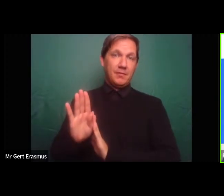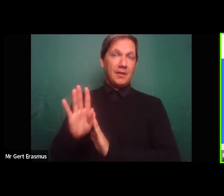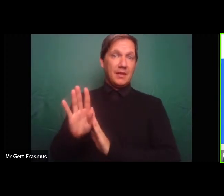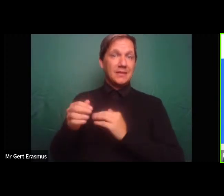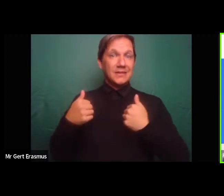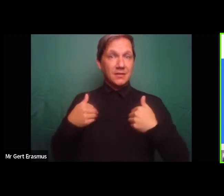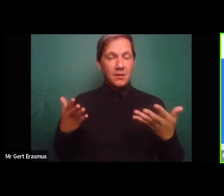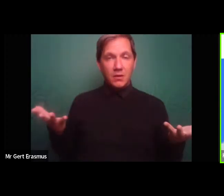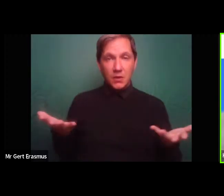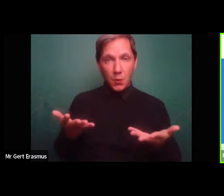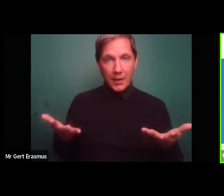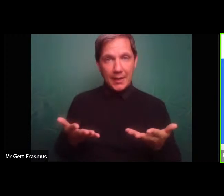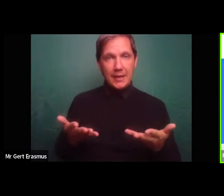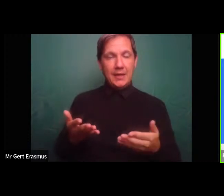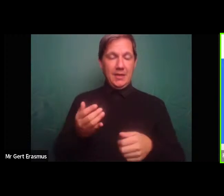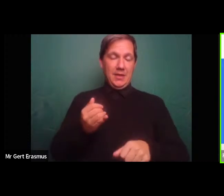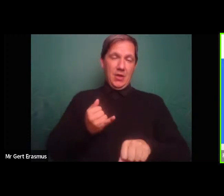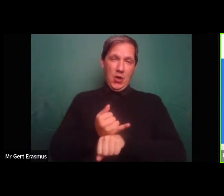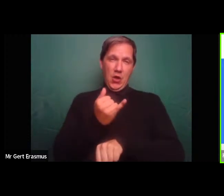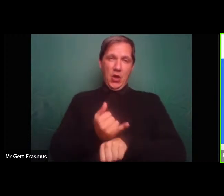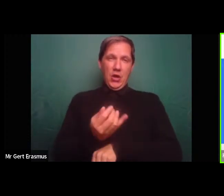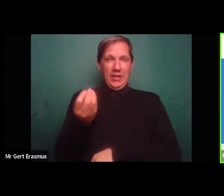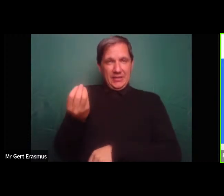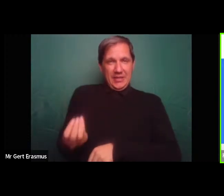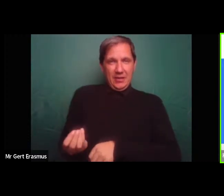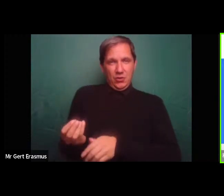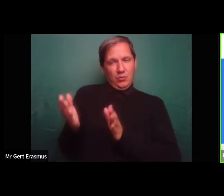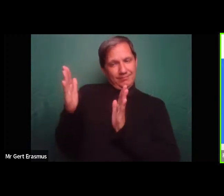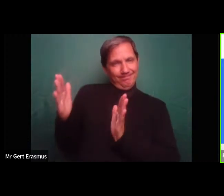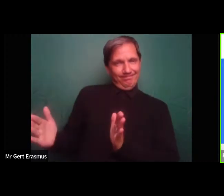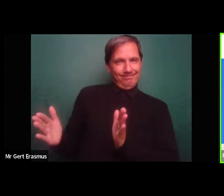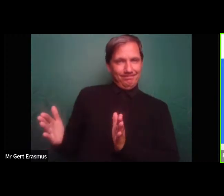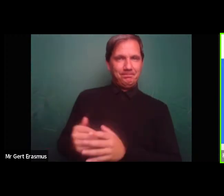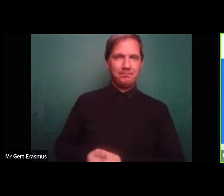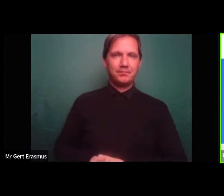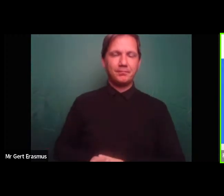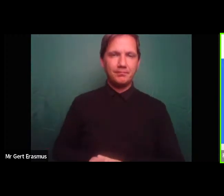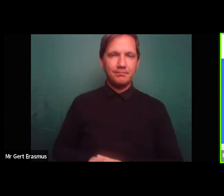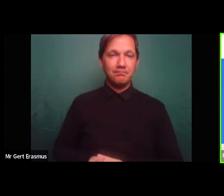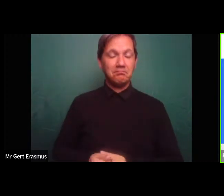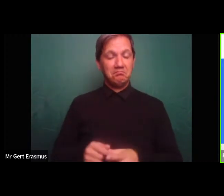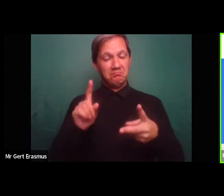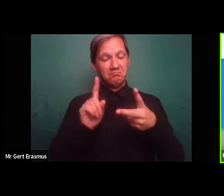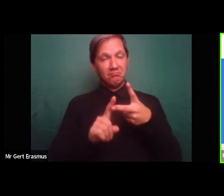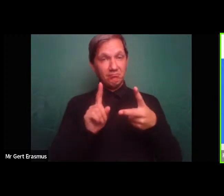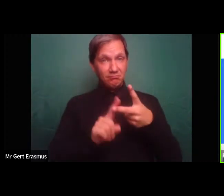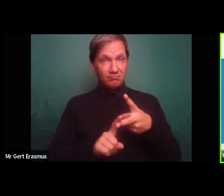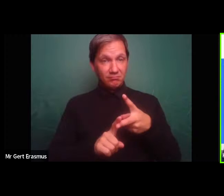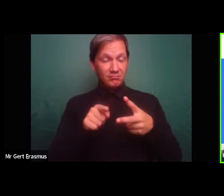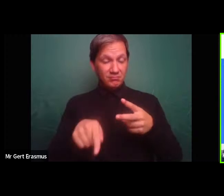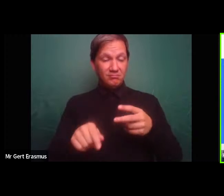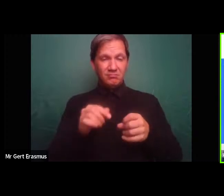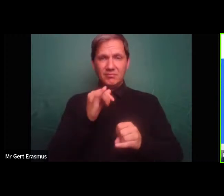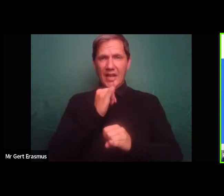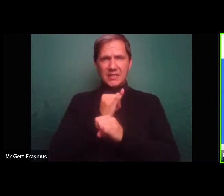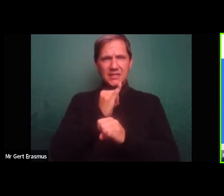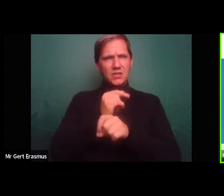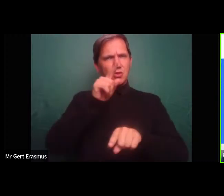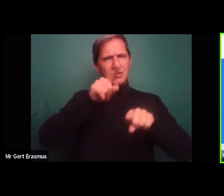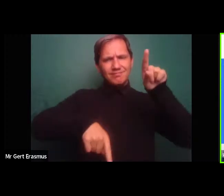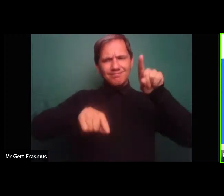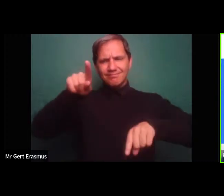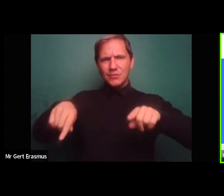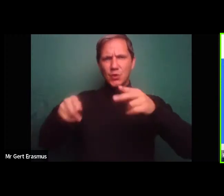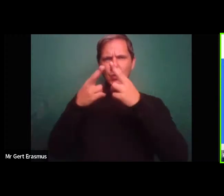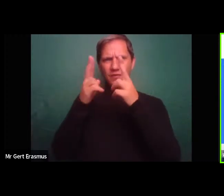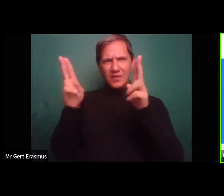development stage. Then in terms of how prepared institutes of higher learning are for the enrollment of South African